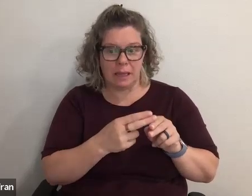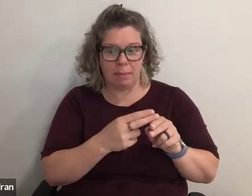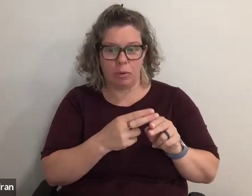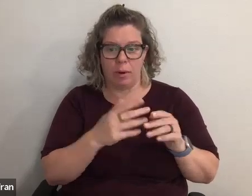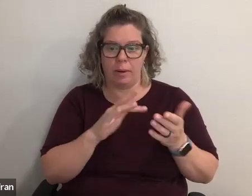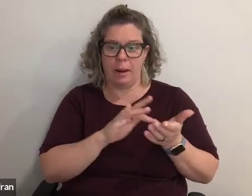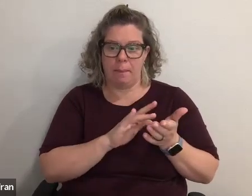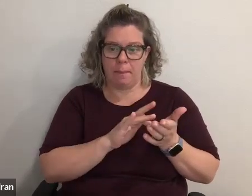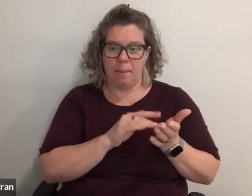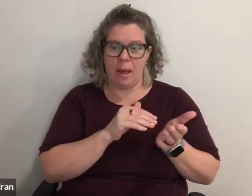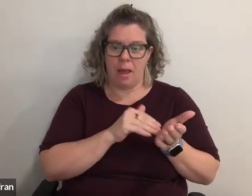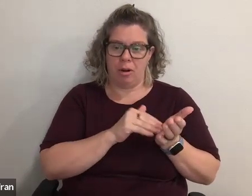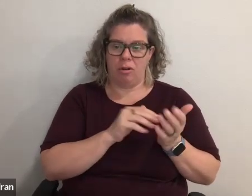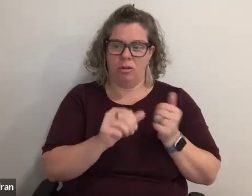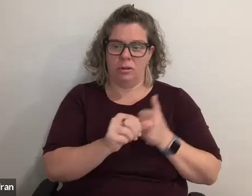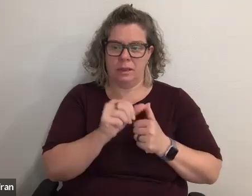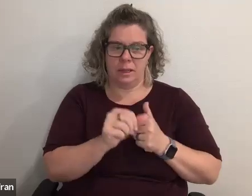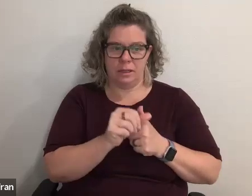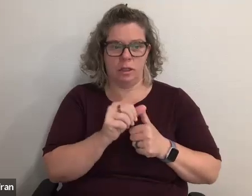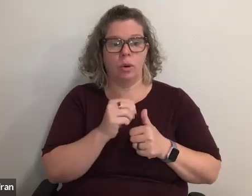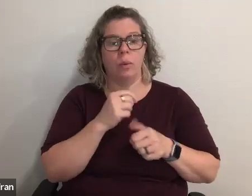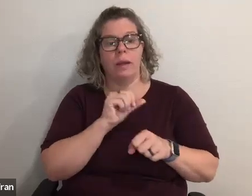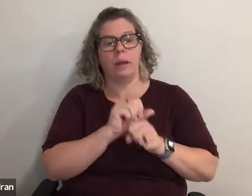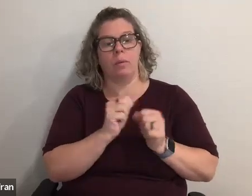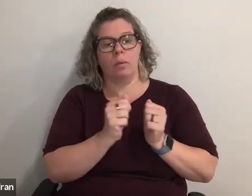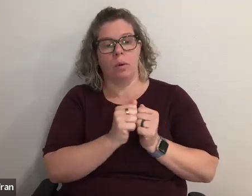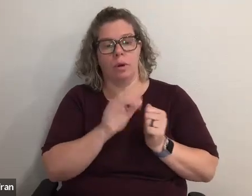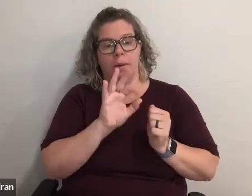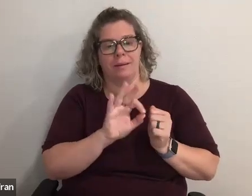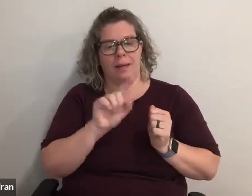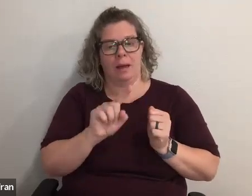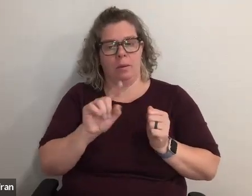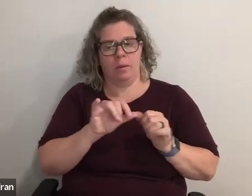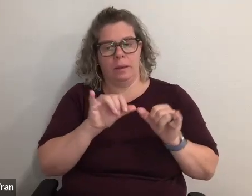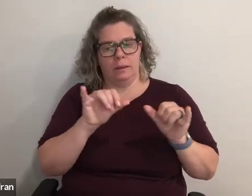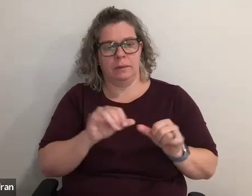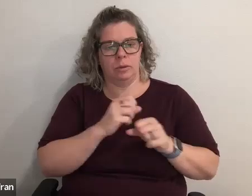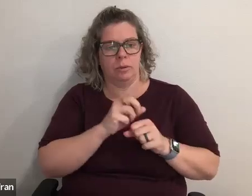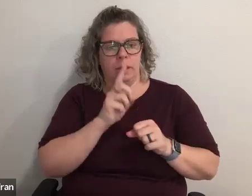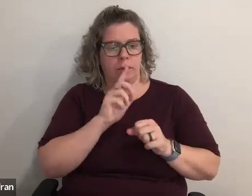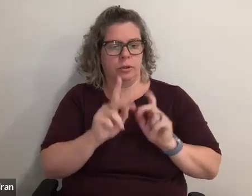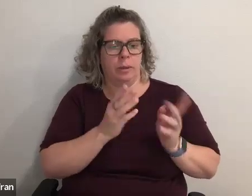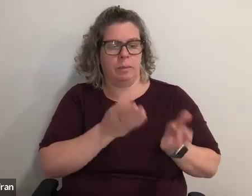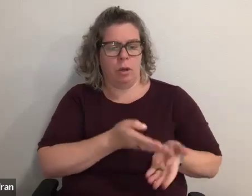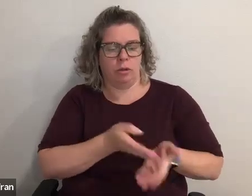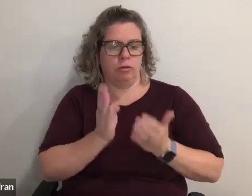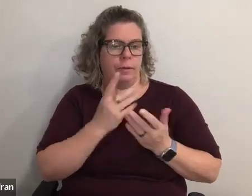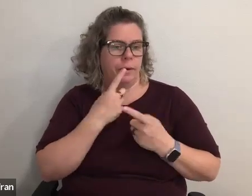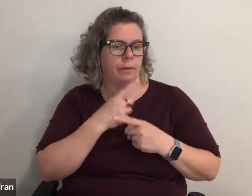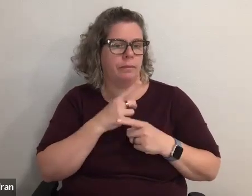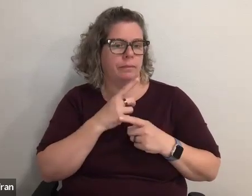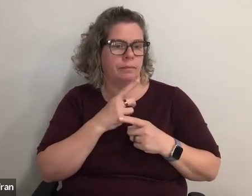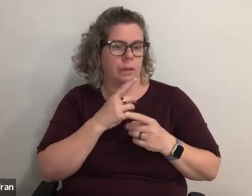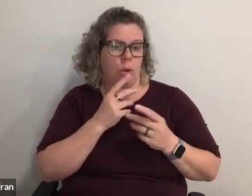be, we can work with 911 system to make sure somebody's getting transferred out quickly and effectively